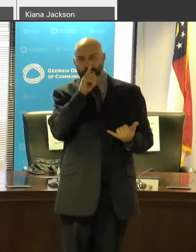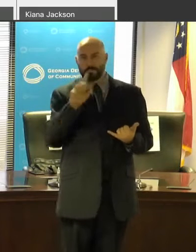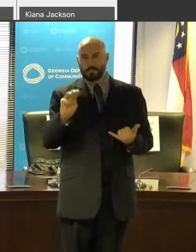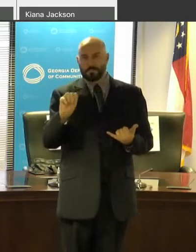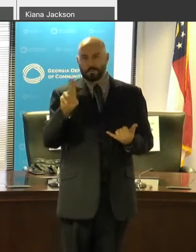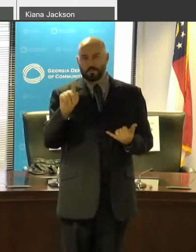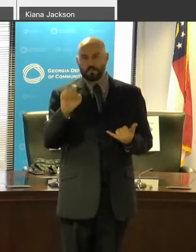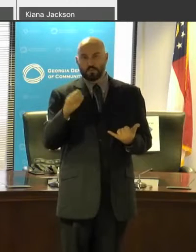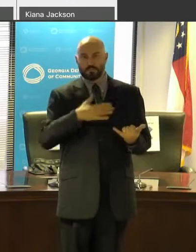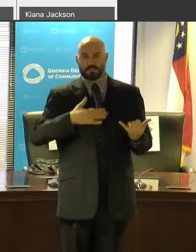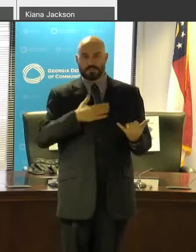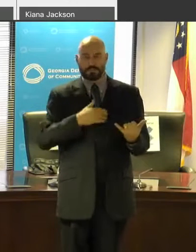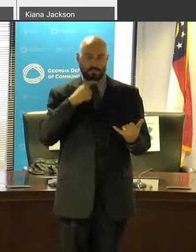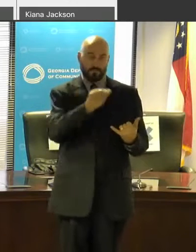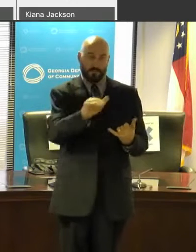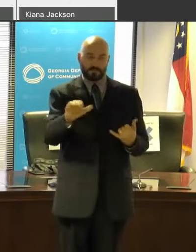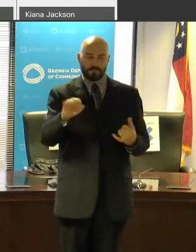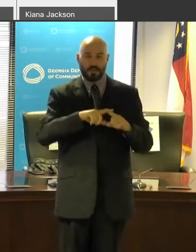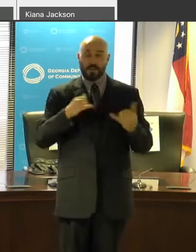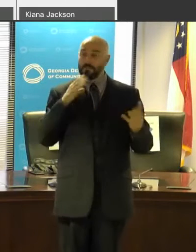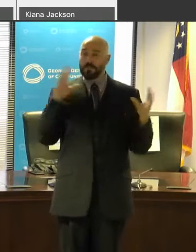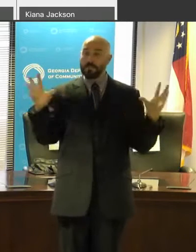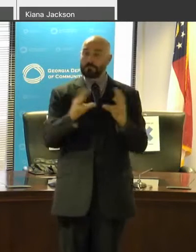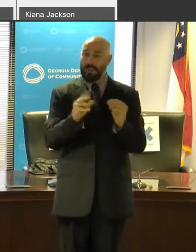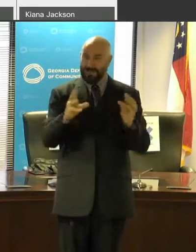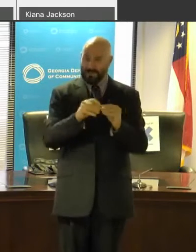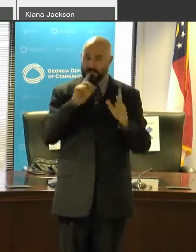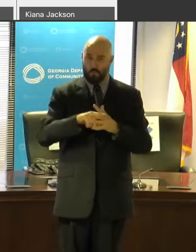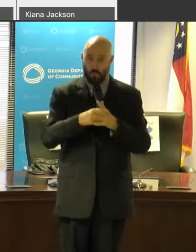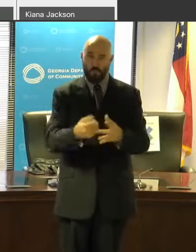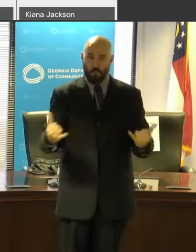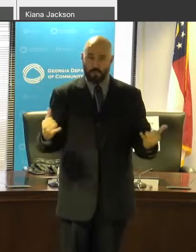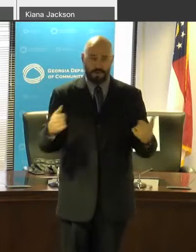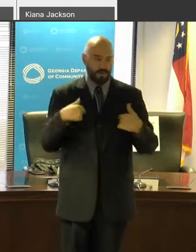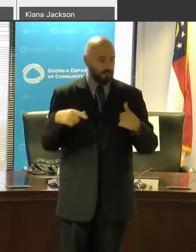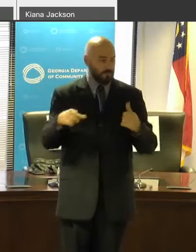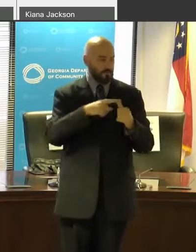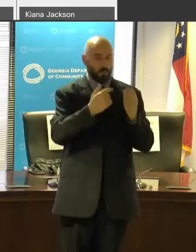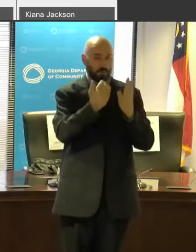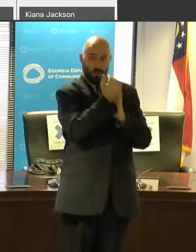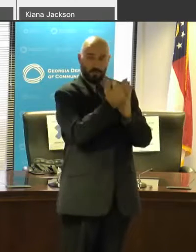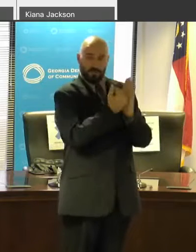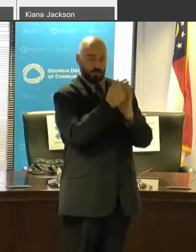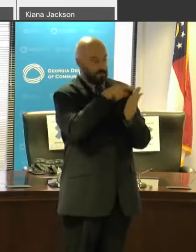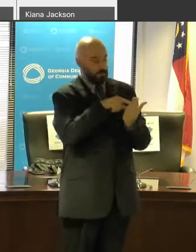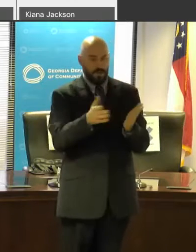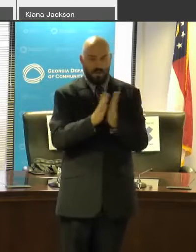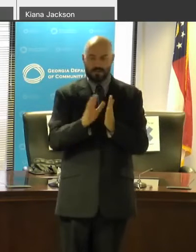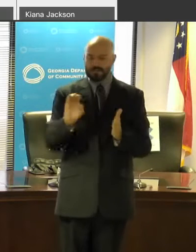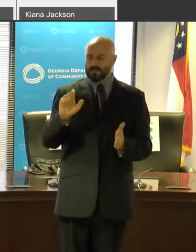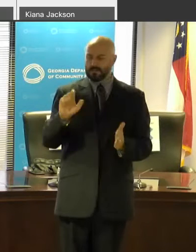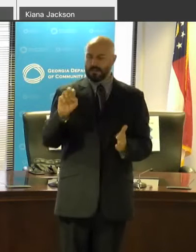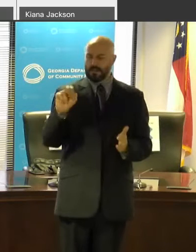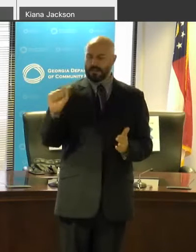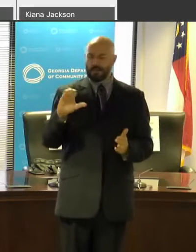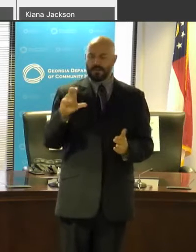to order. And the first on the agenda are the ask Elena Cummings, our secretary, if